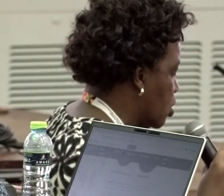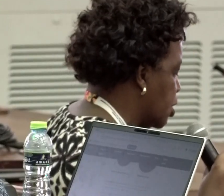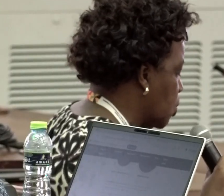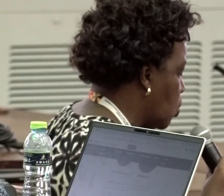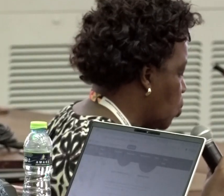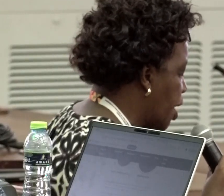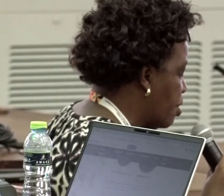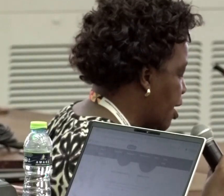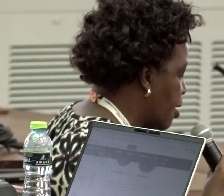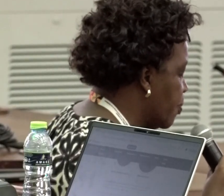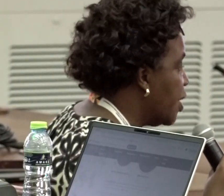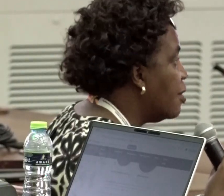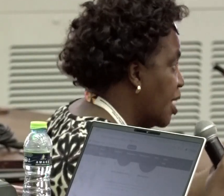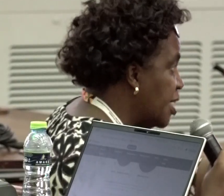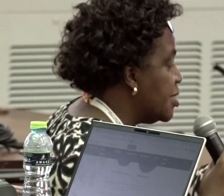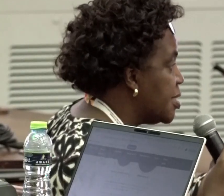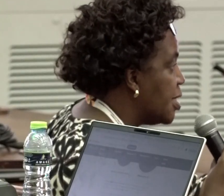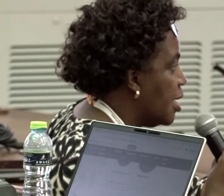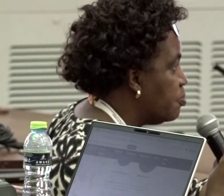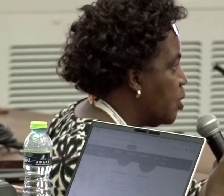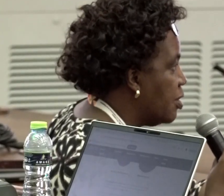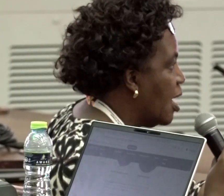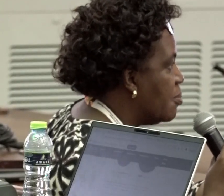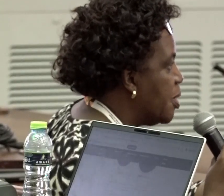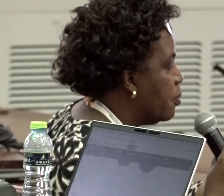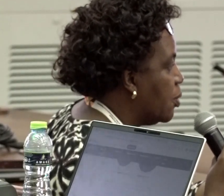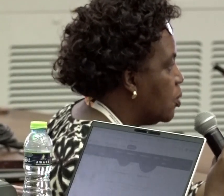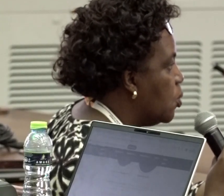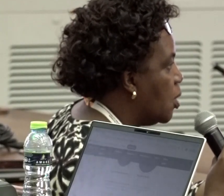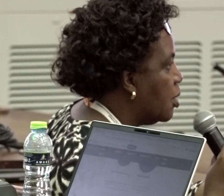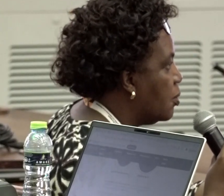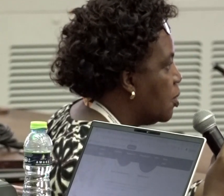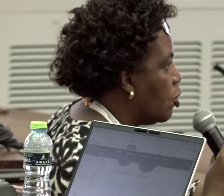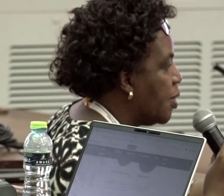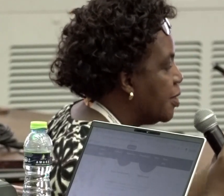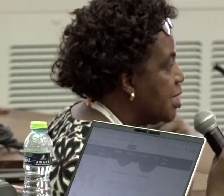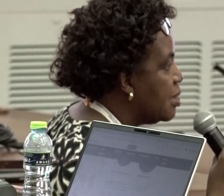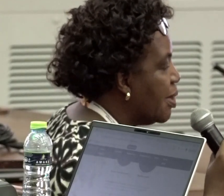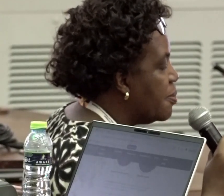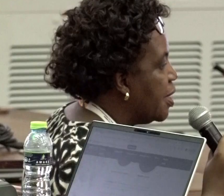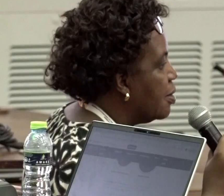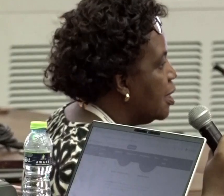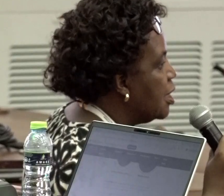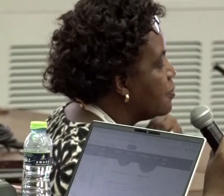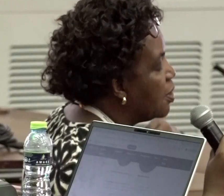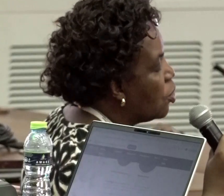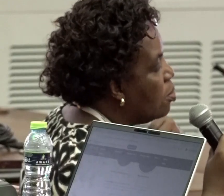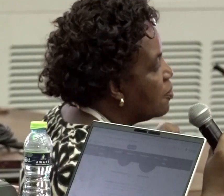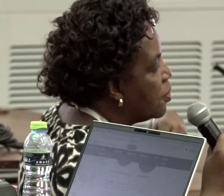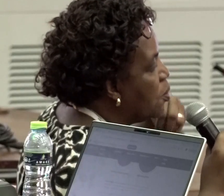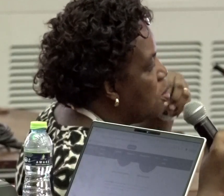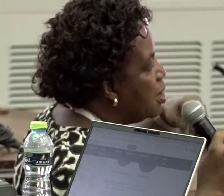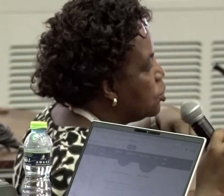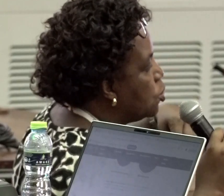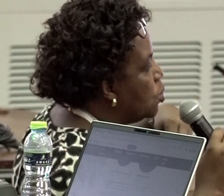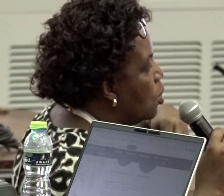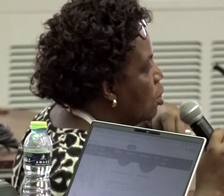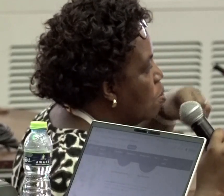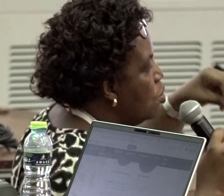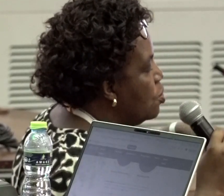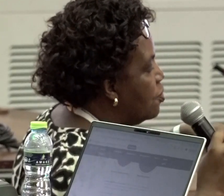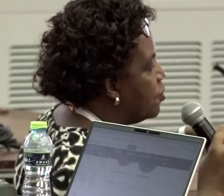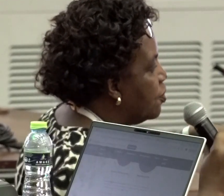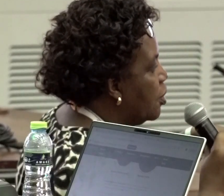wondering also whether there are people who are dropping out. In Zimbabwe, it's very common for a woman